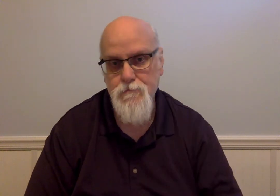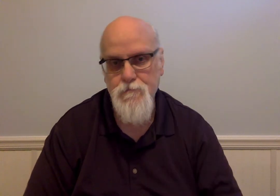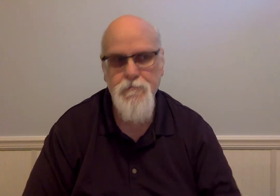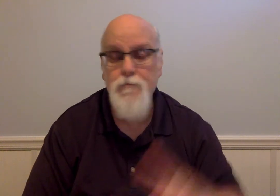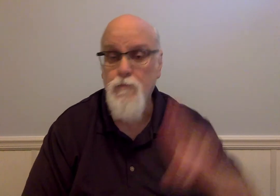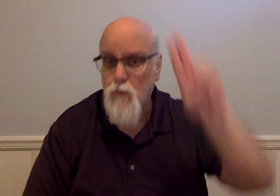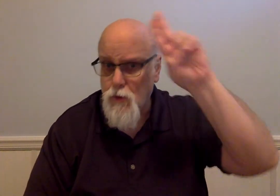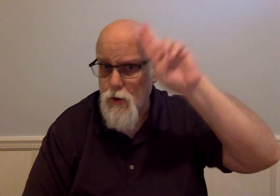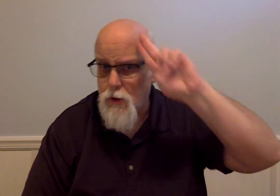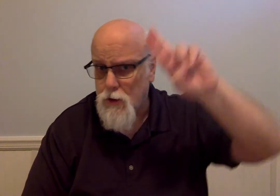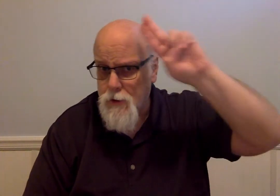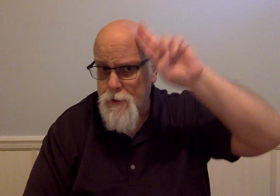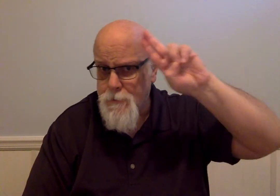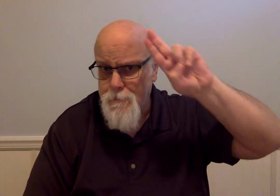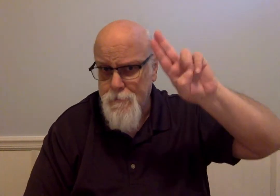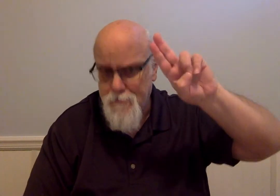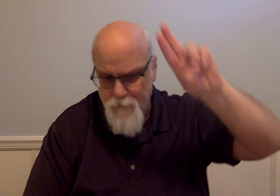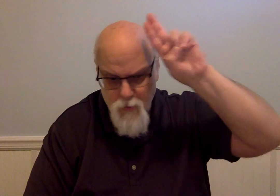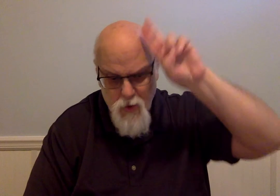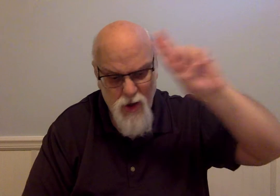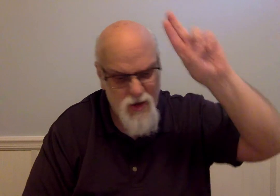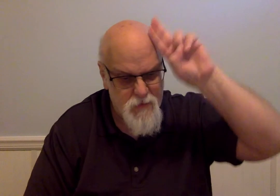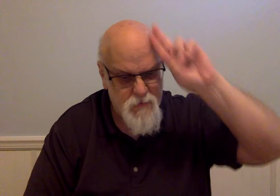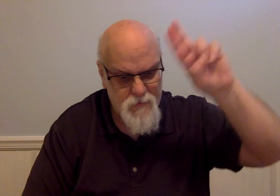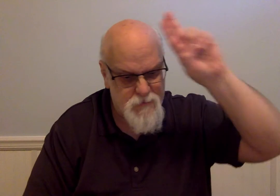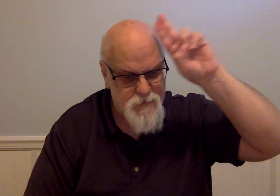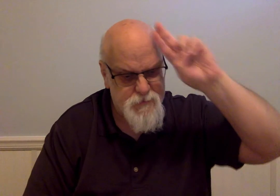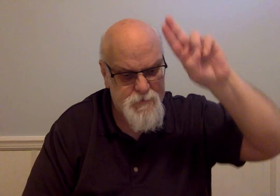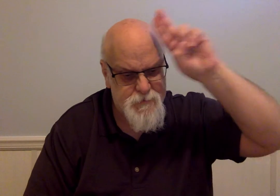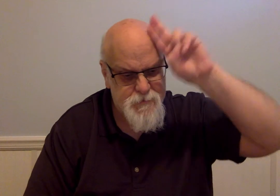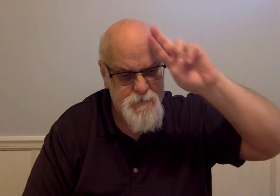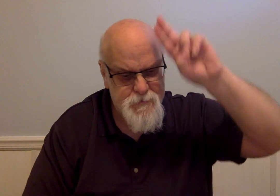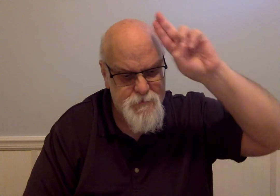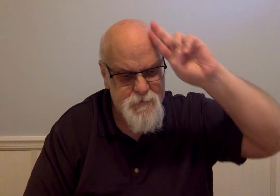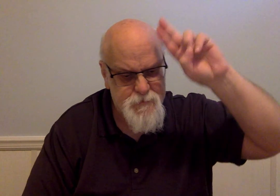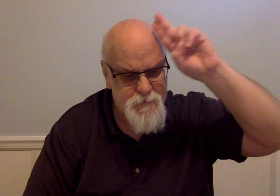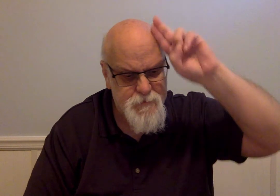aunt. Uncle is up here by where you would sign boy. Uncle, it's a U.